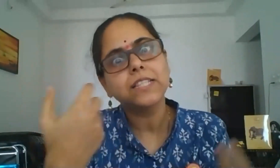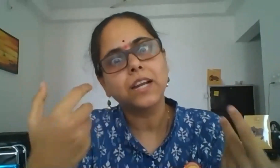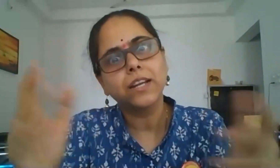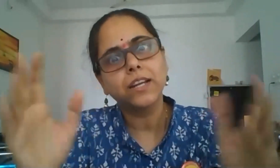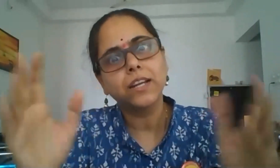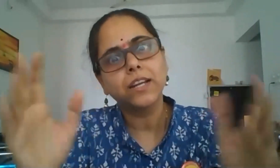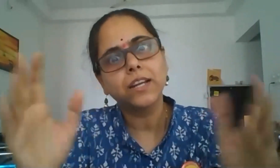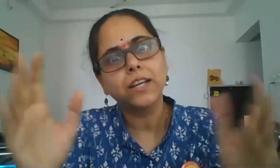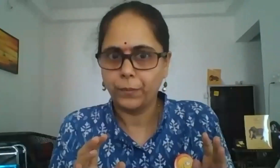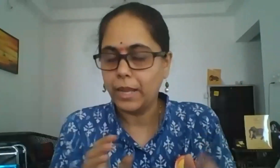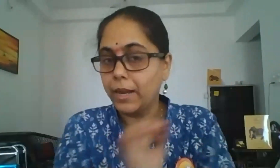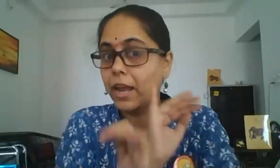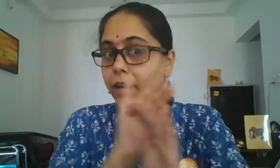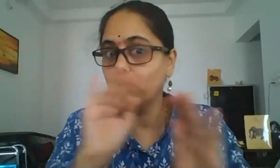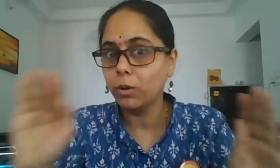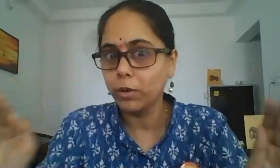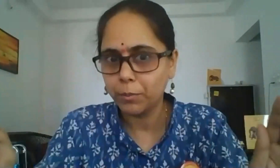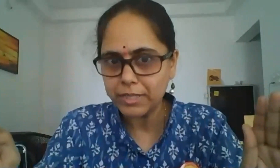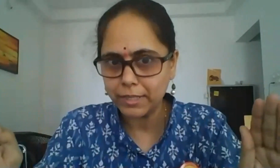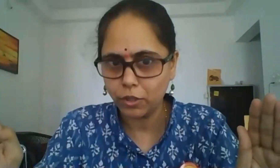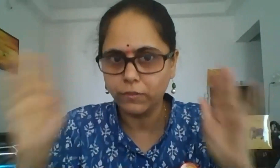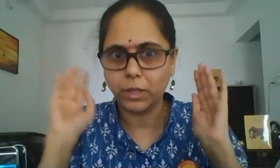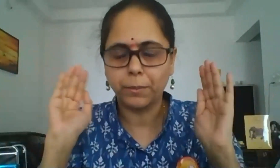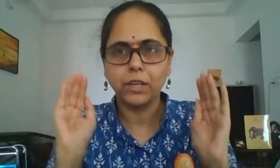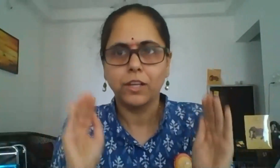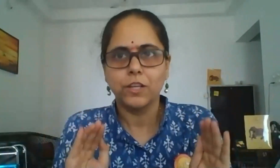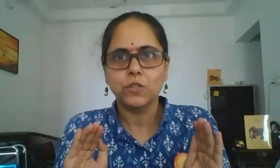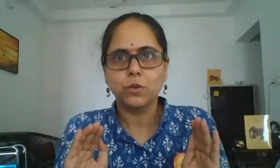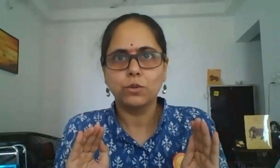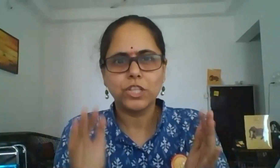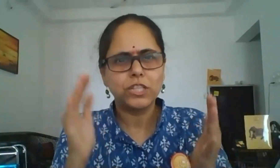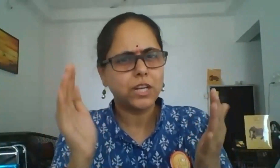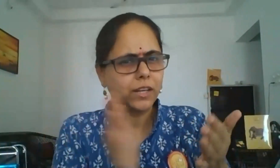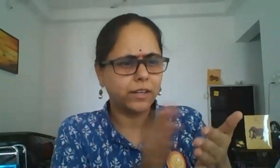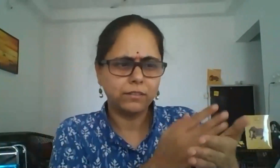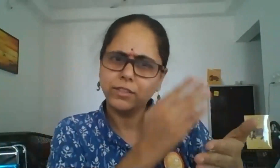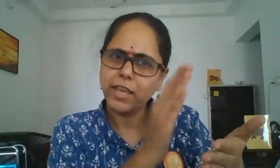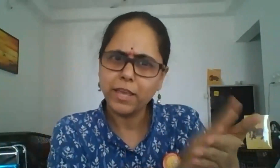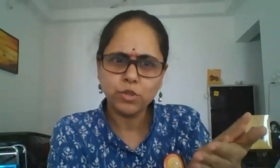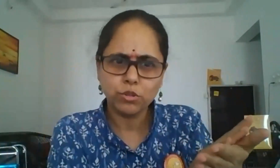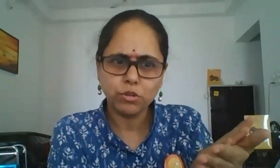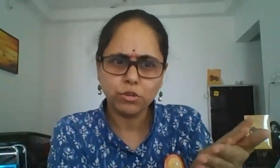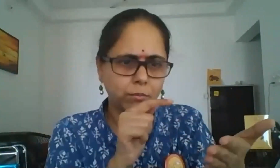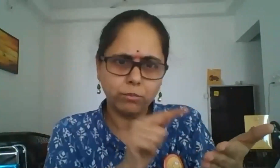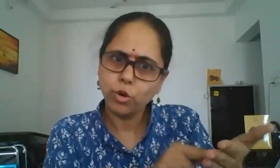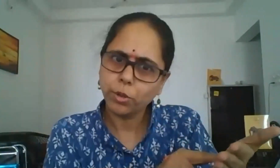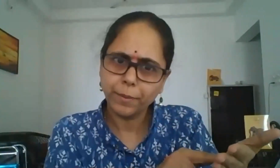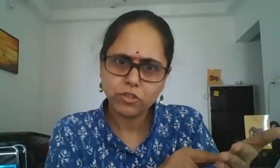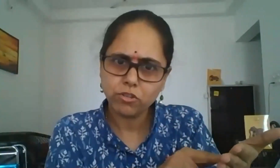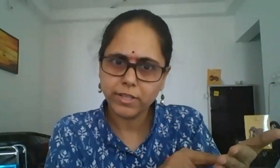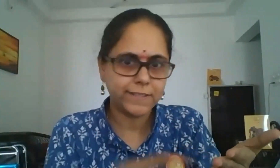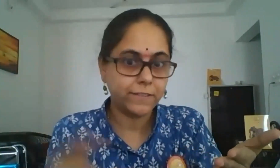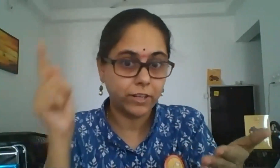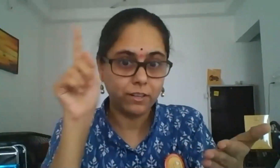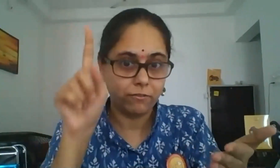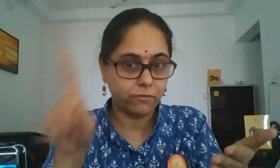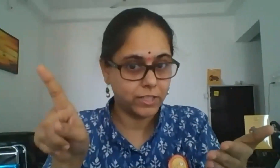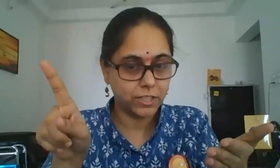started it. And I don't know ABCD of Tamil. So she started, same story, book mein story is different. First